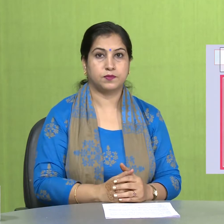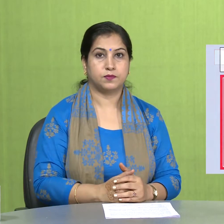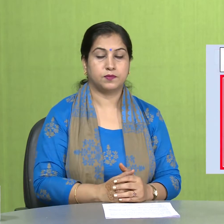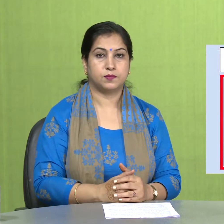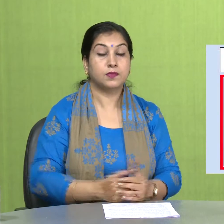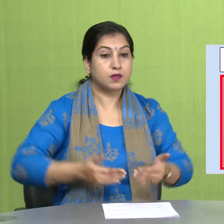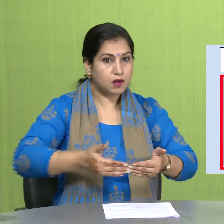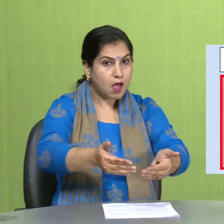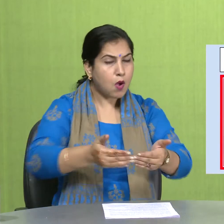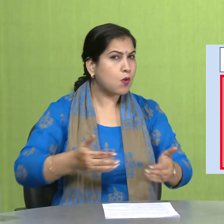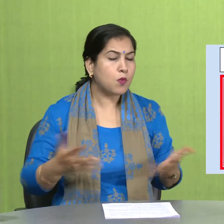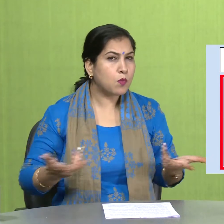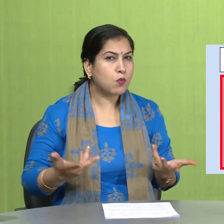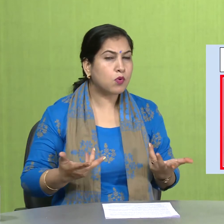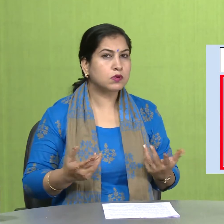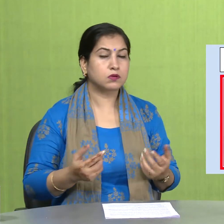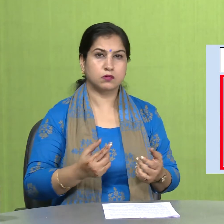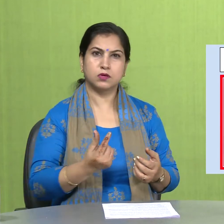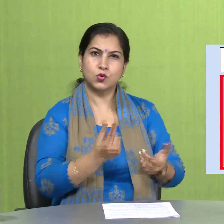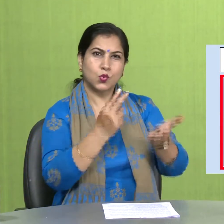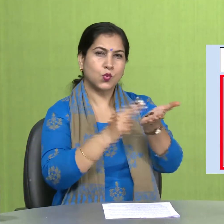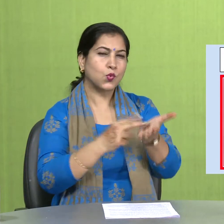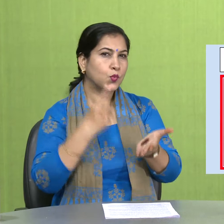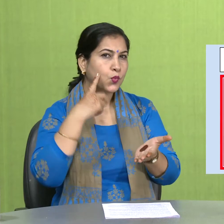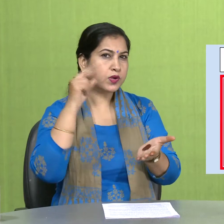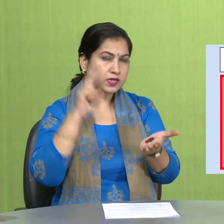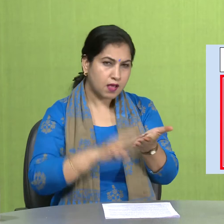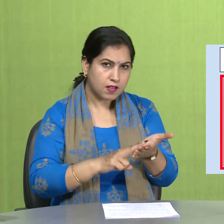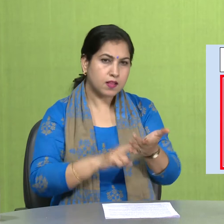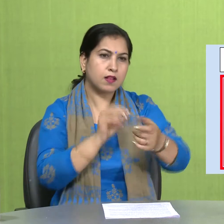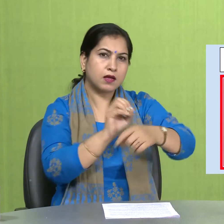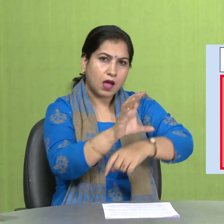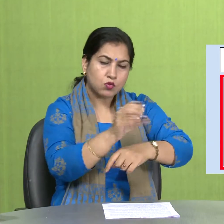Let us now know about the Union Council of Ministers.